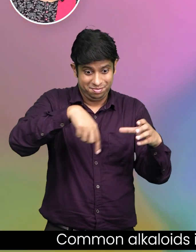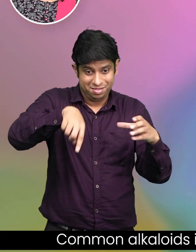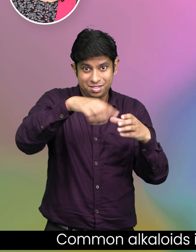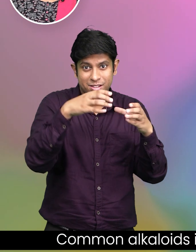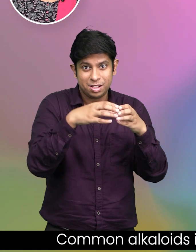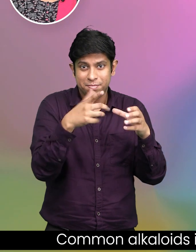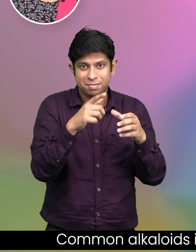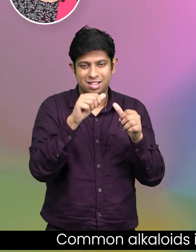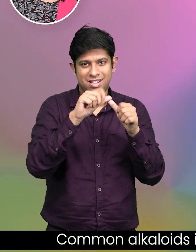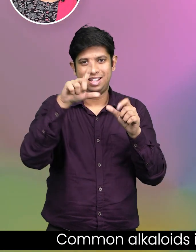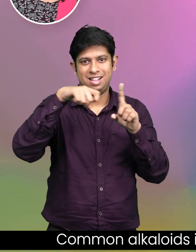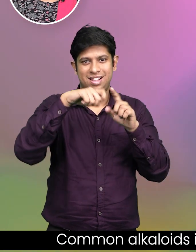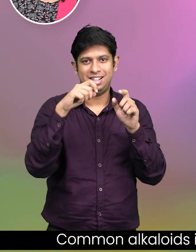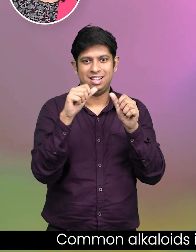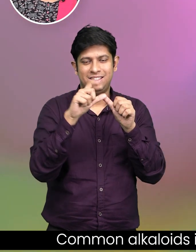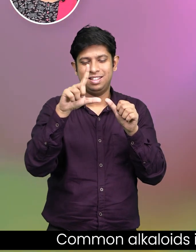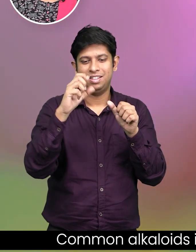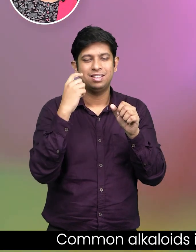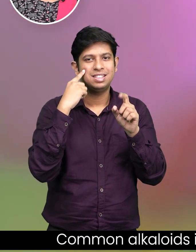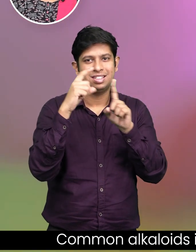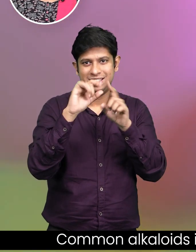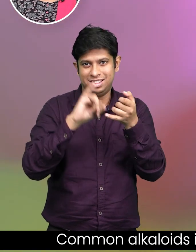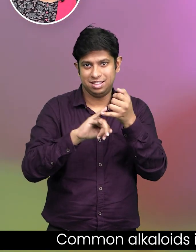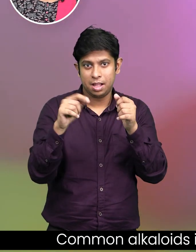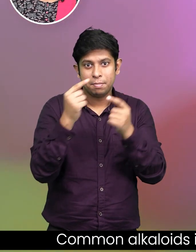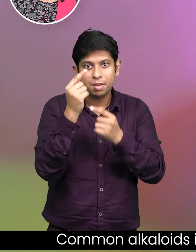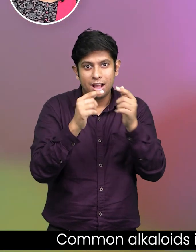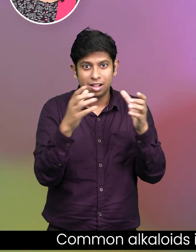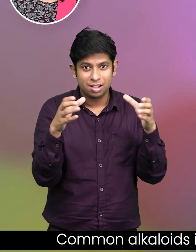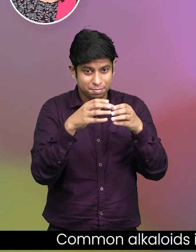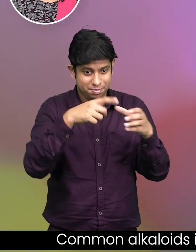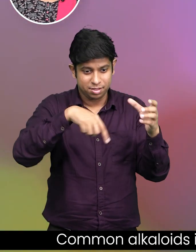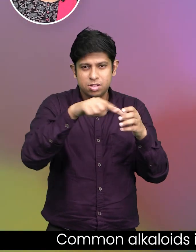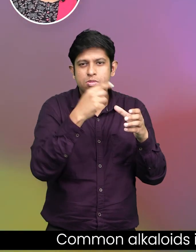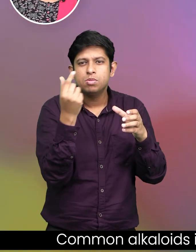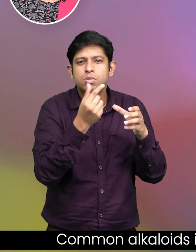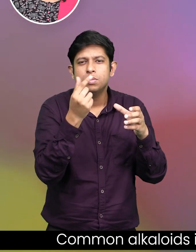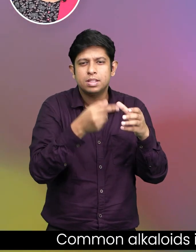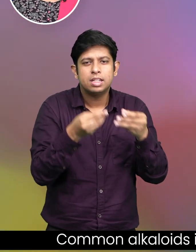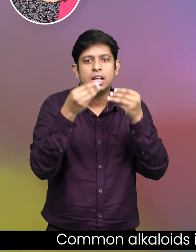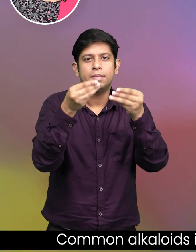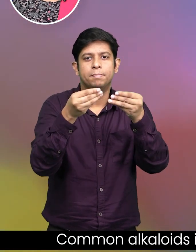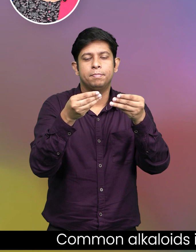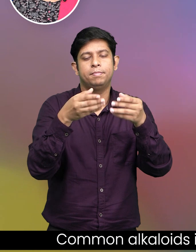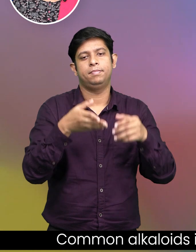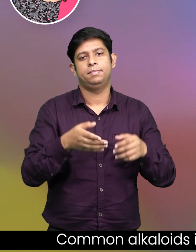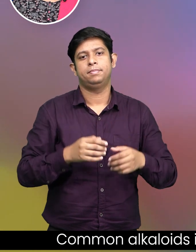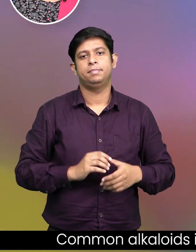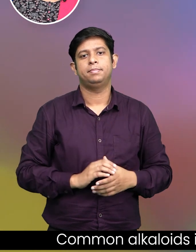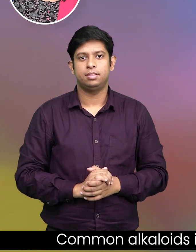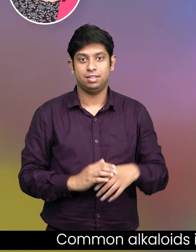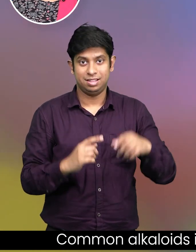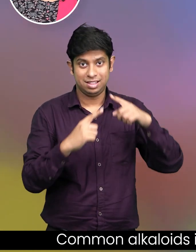Common alkaloids in plants and their uses are given below.